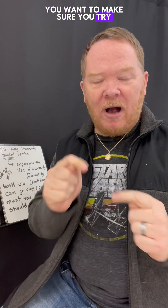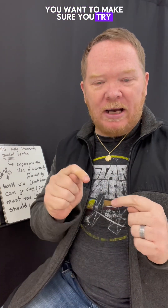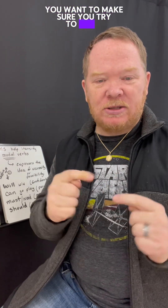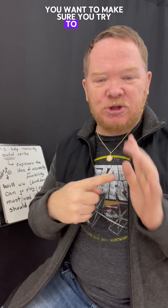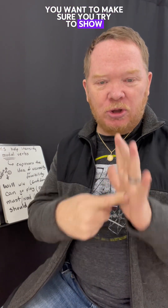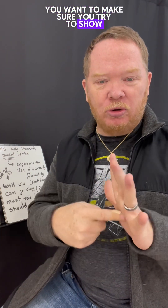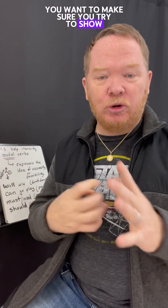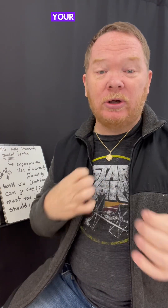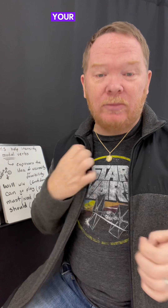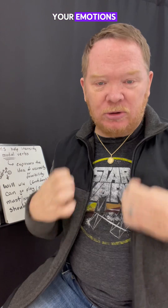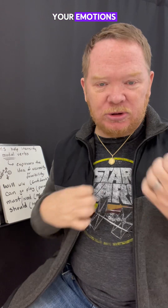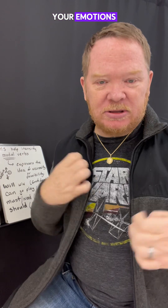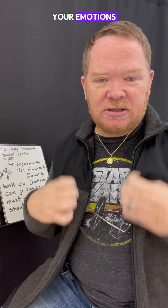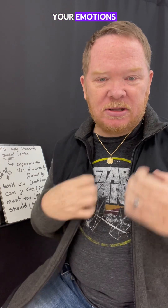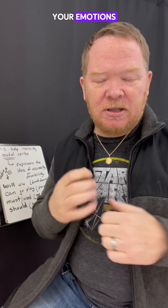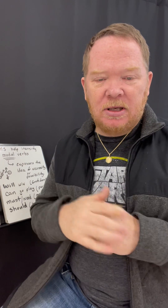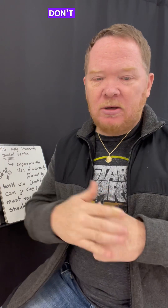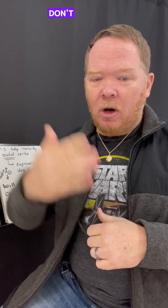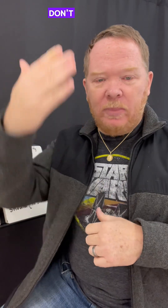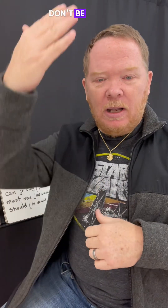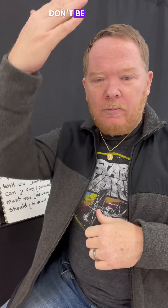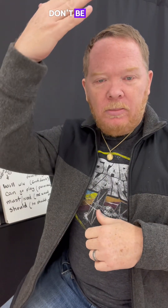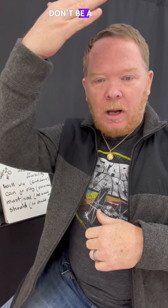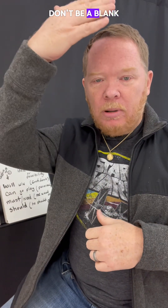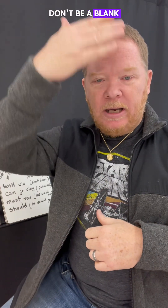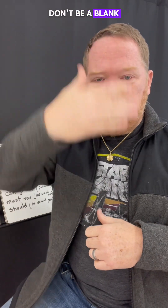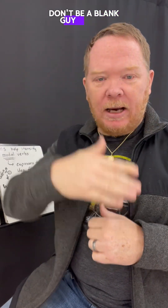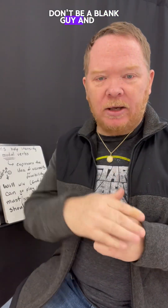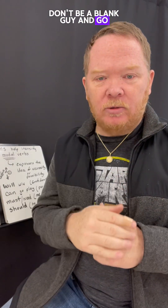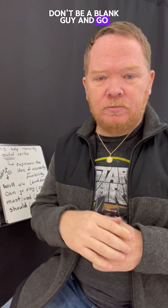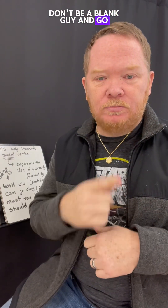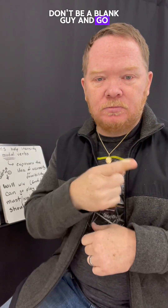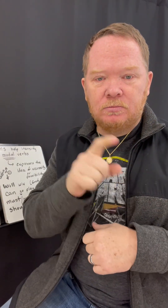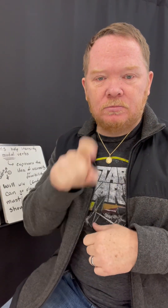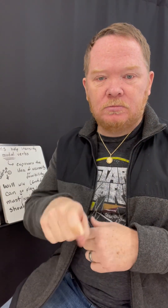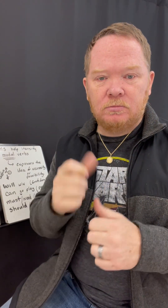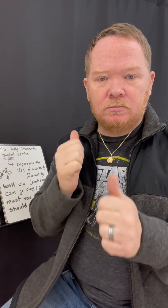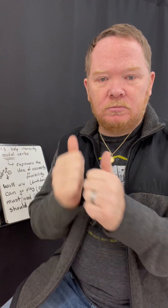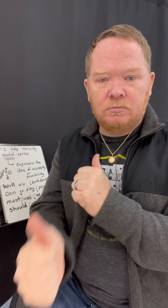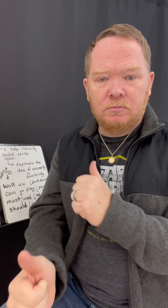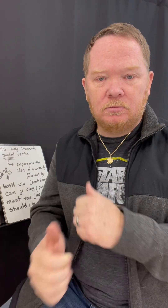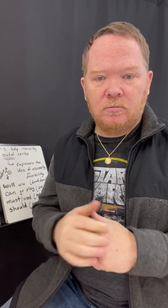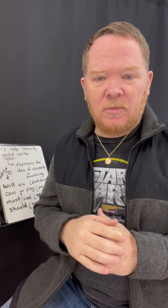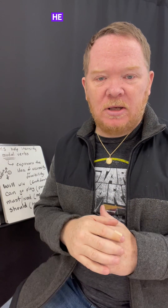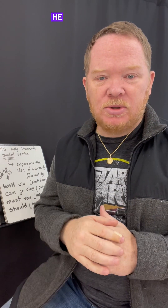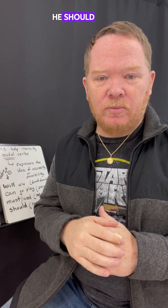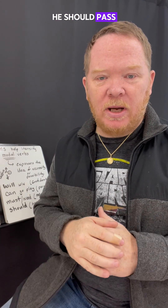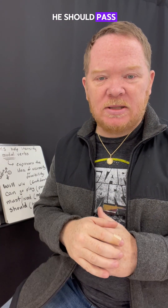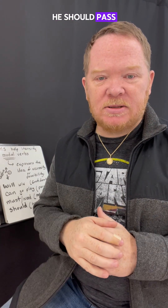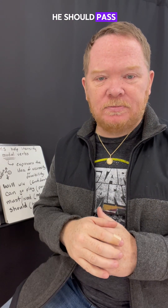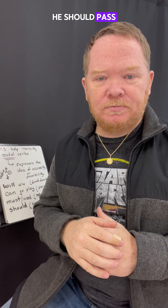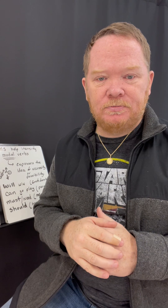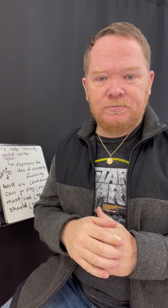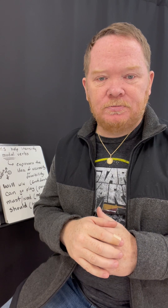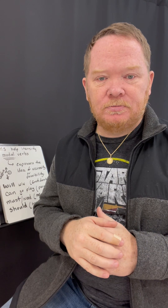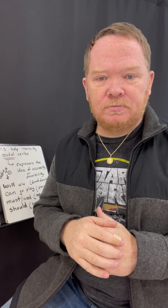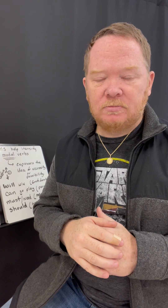to show your emotions. Don't be a blank guy and go, he should pass.